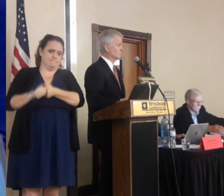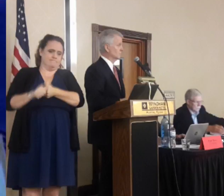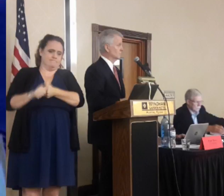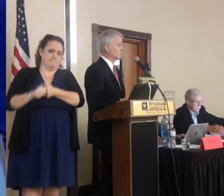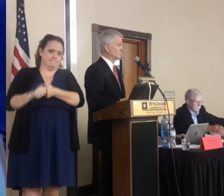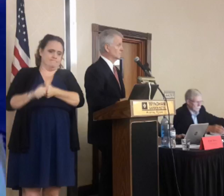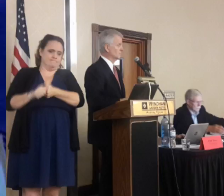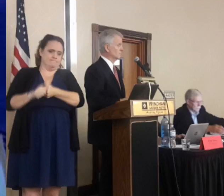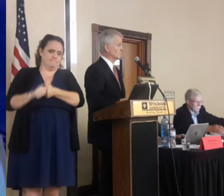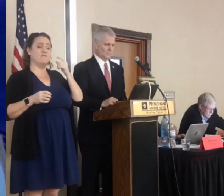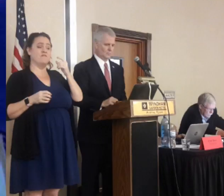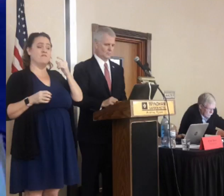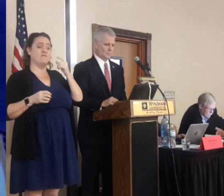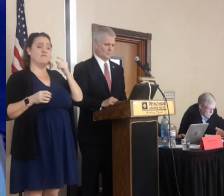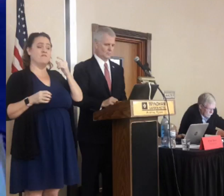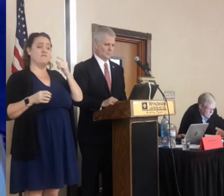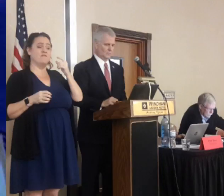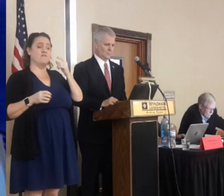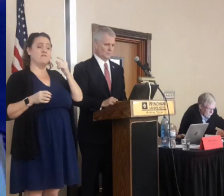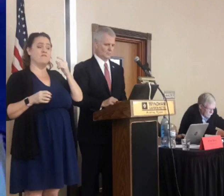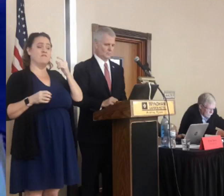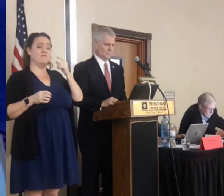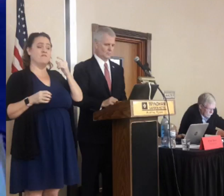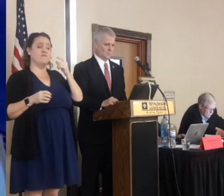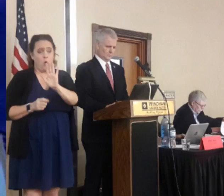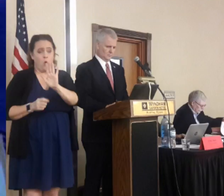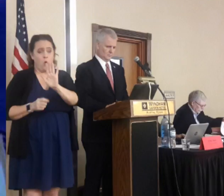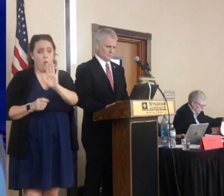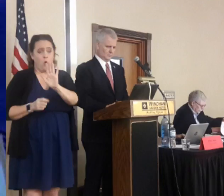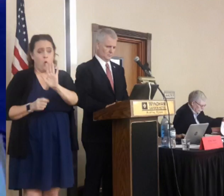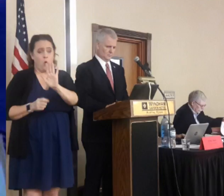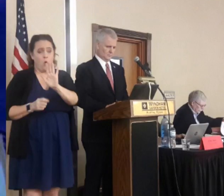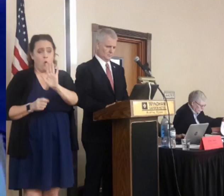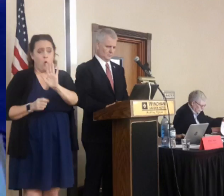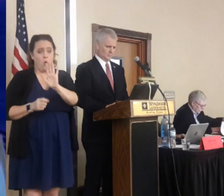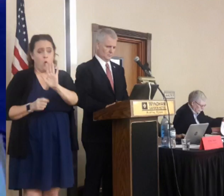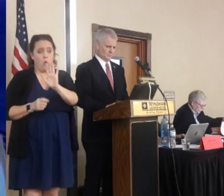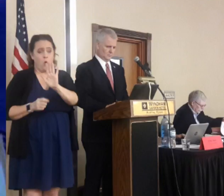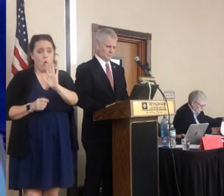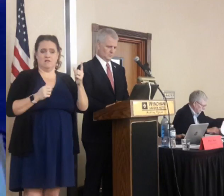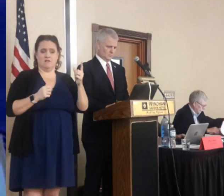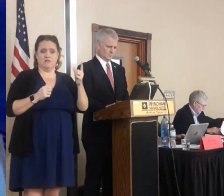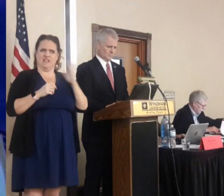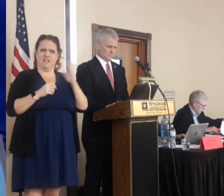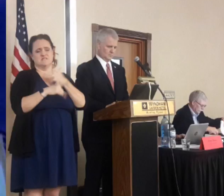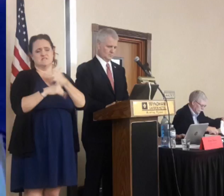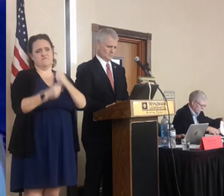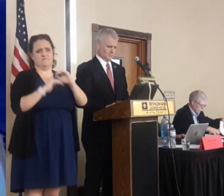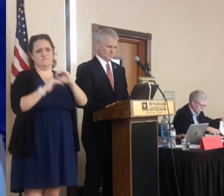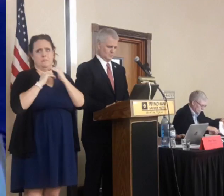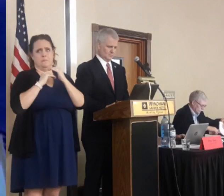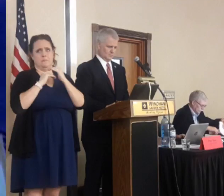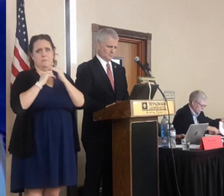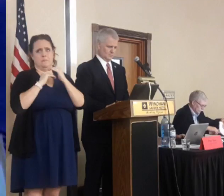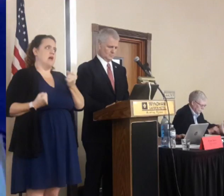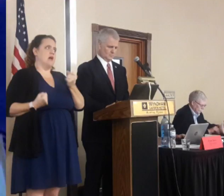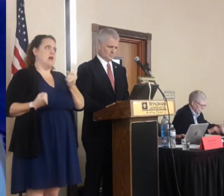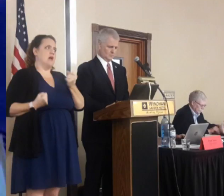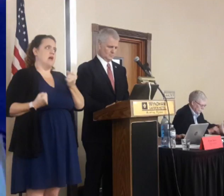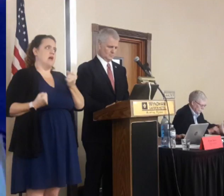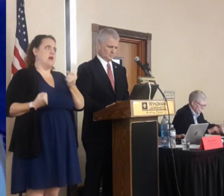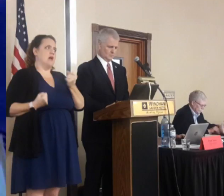anybody that would be affected by these restrictions. So for those reasons, I'll be supporting Mr. Holcomb's amendment. Thank